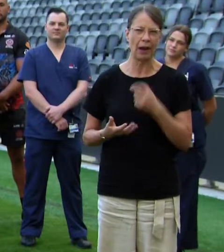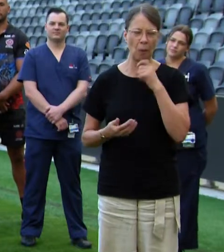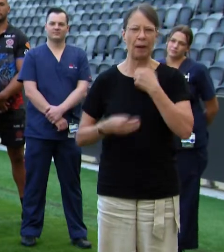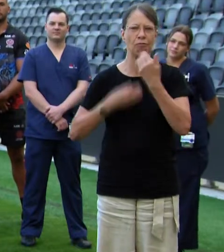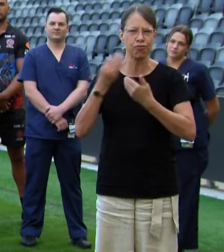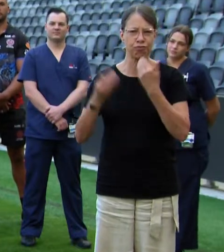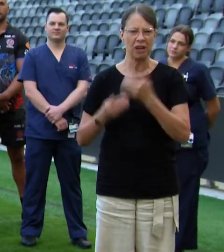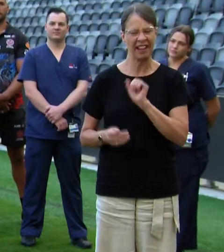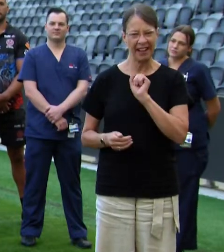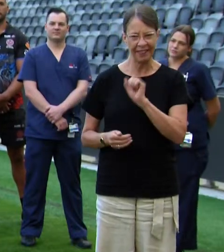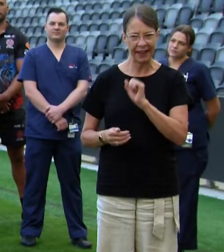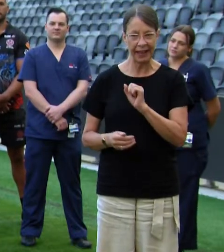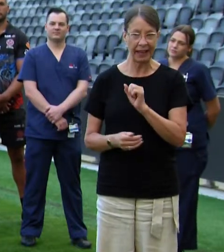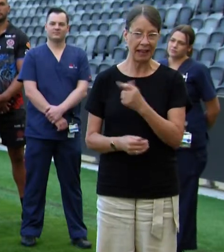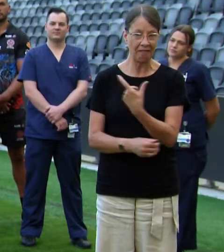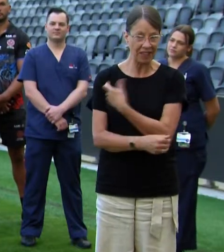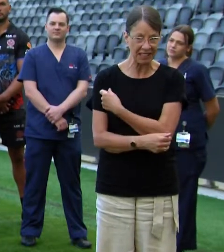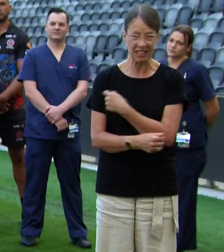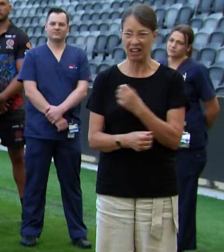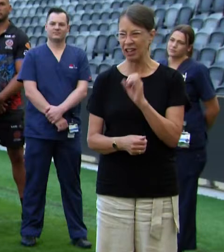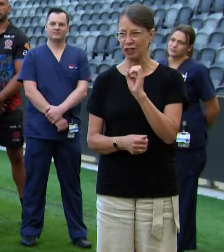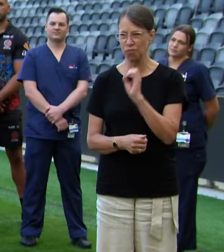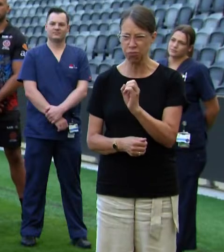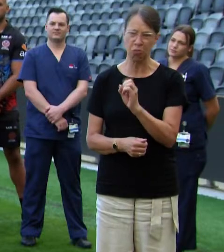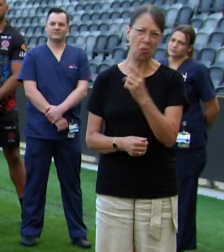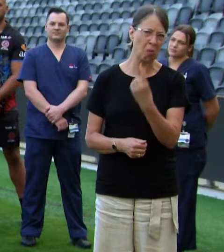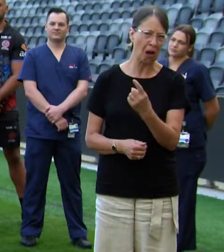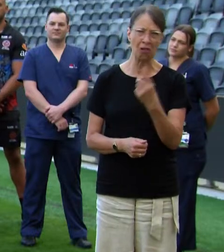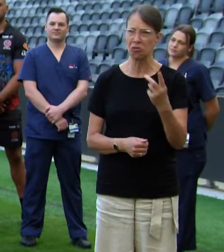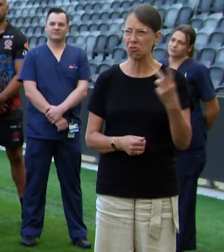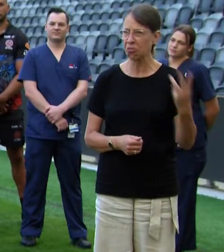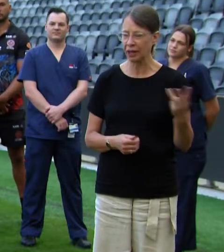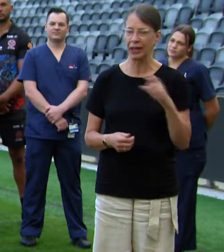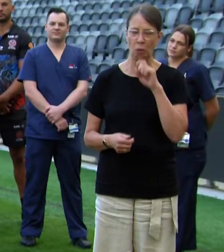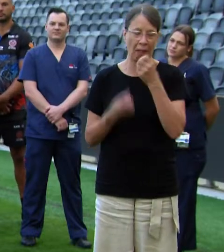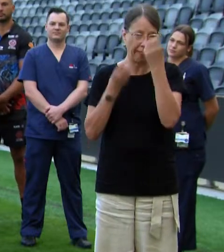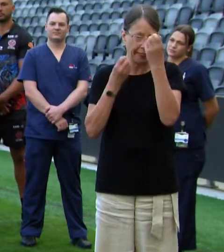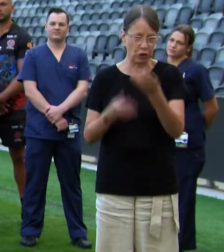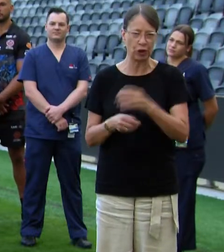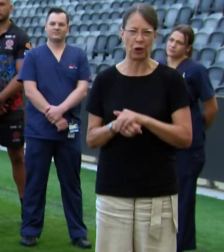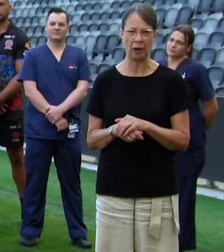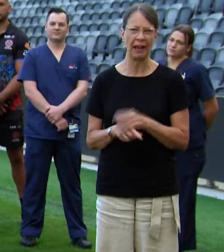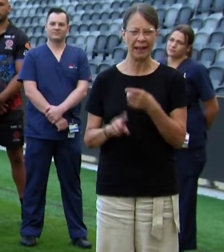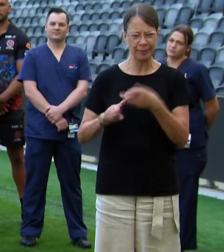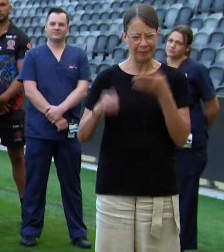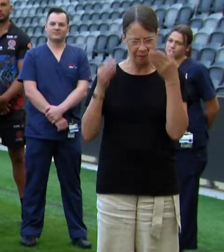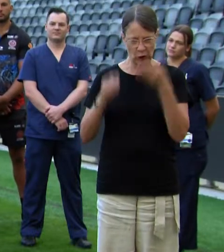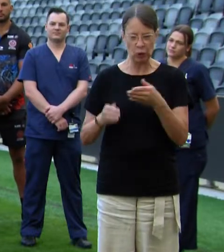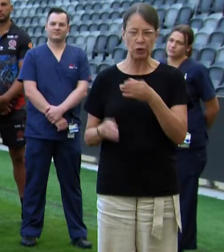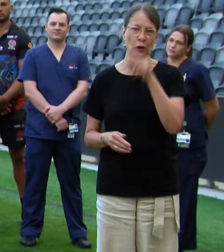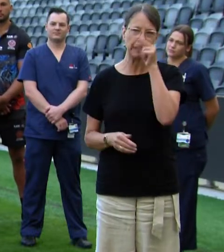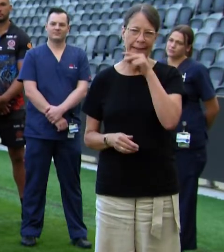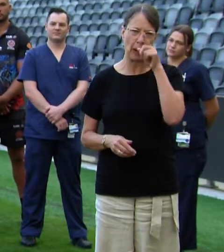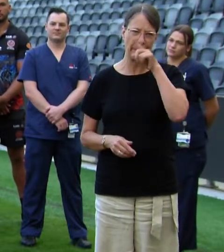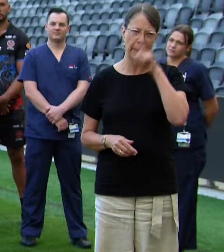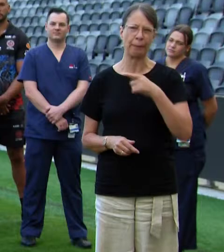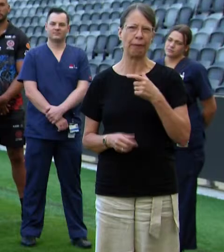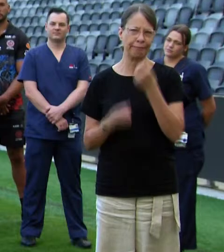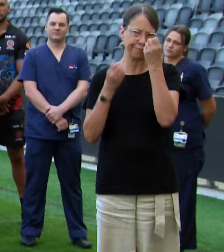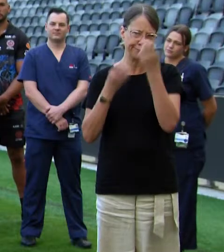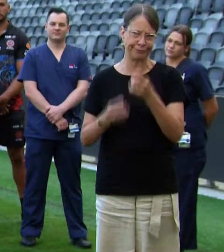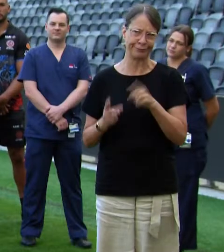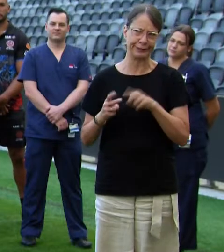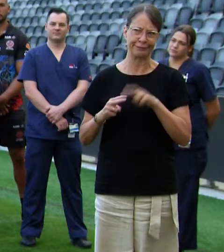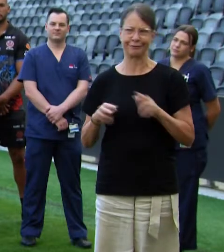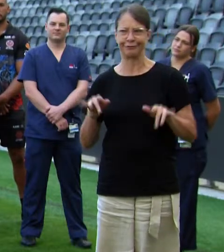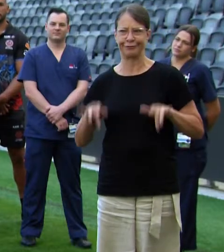the vaccination status, particularly for those younger deaths, so that we convey that to the community. But my key message is to echo everything the Premier